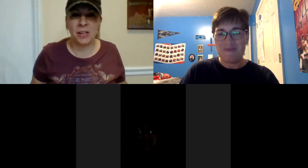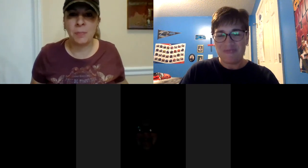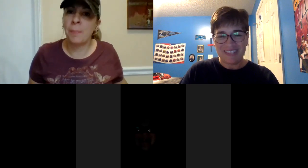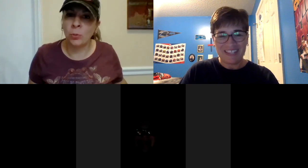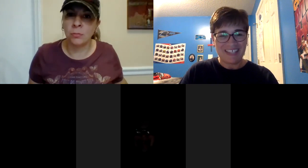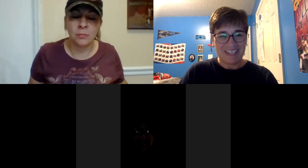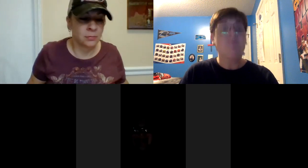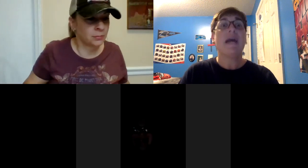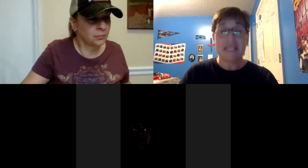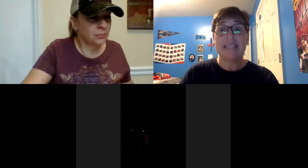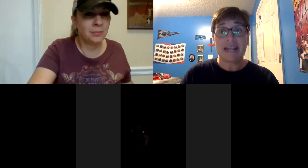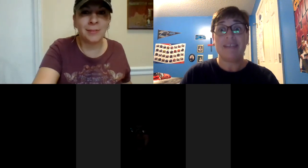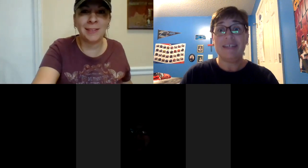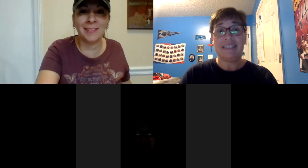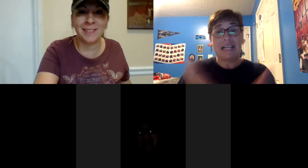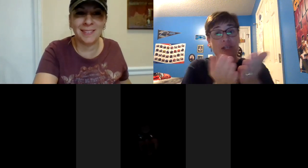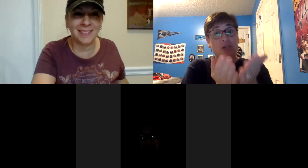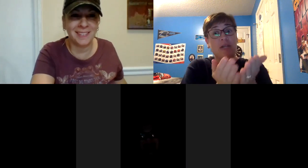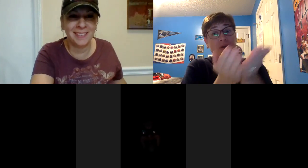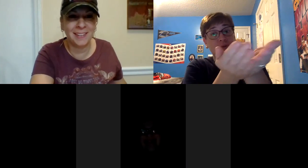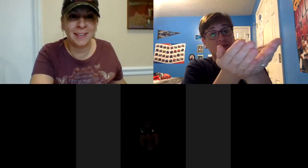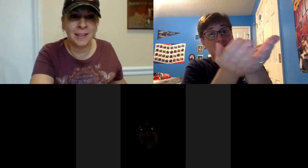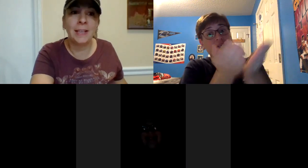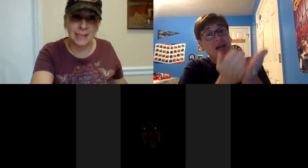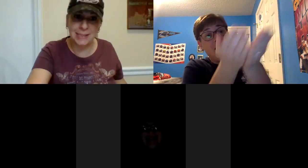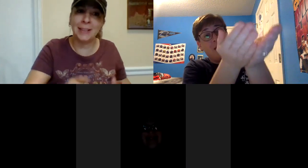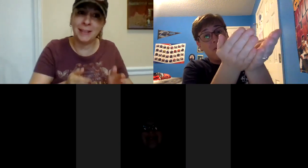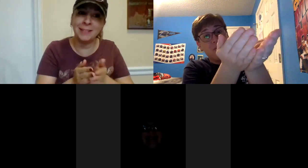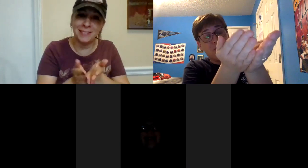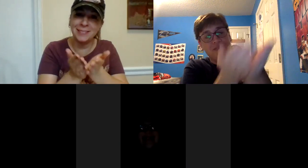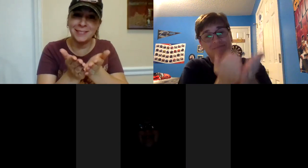Yeah. Give me a boat. Right. Exactly. You need a boat. Yes.